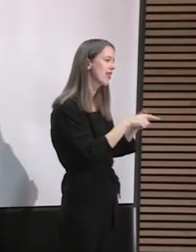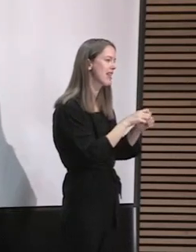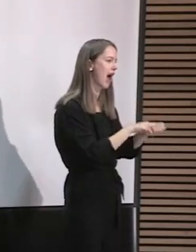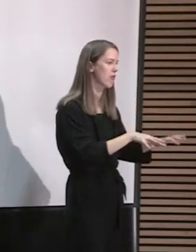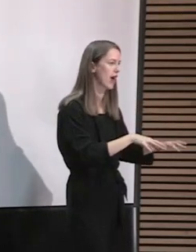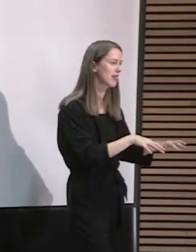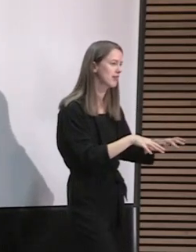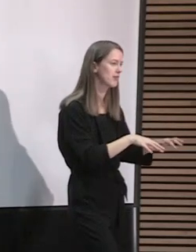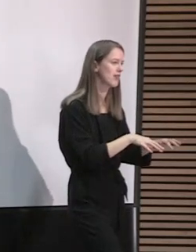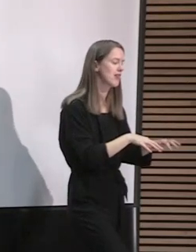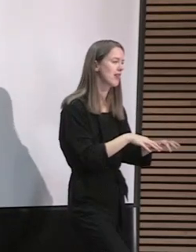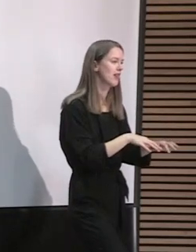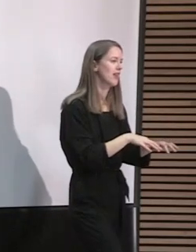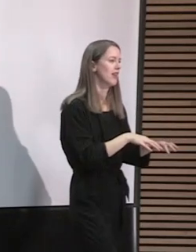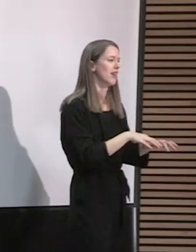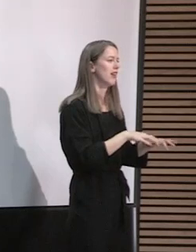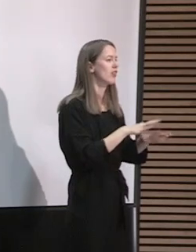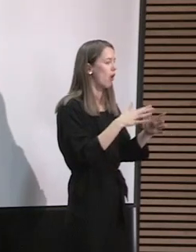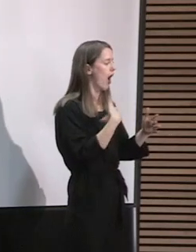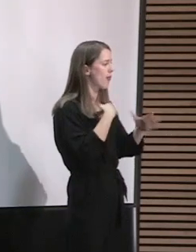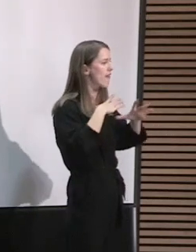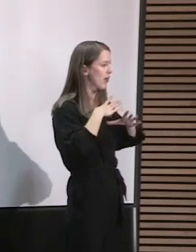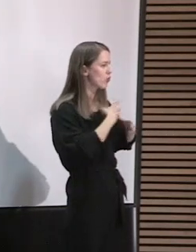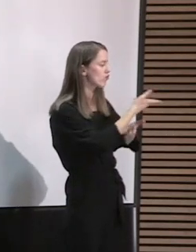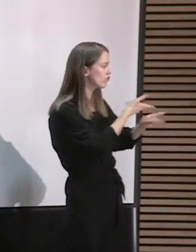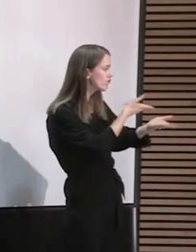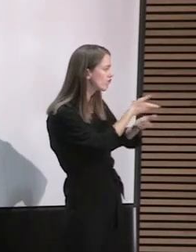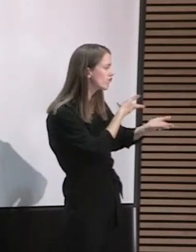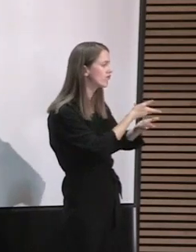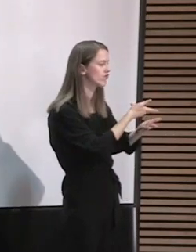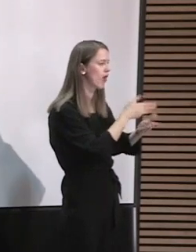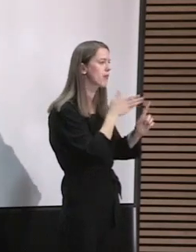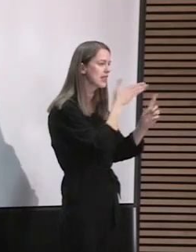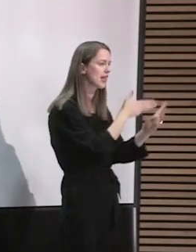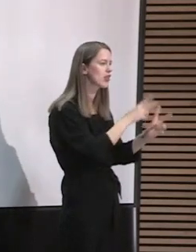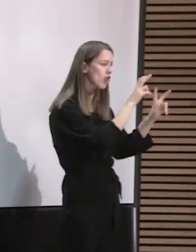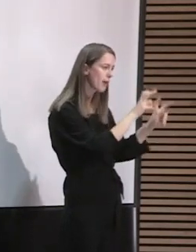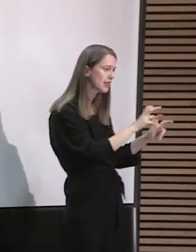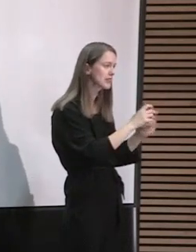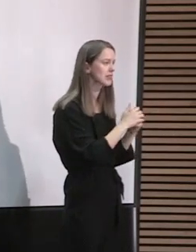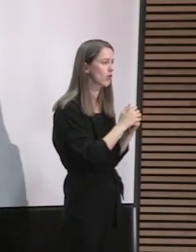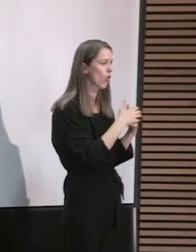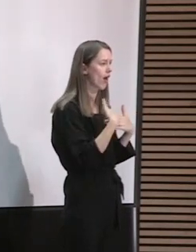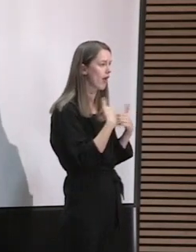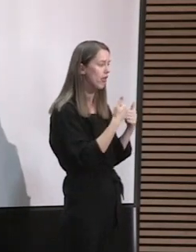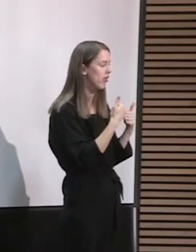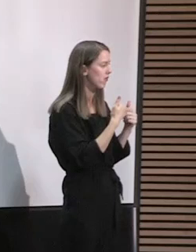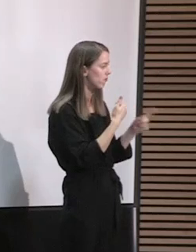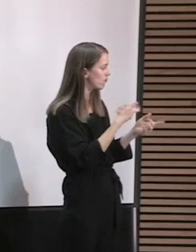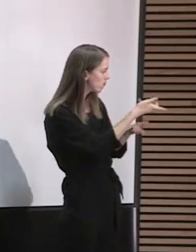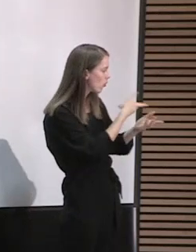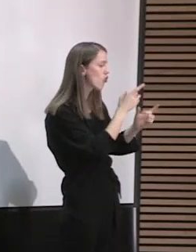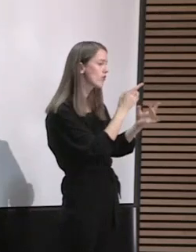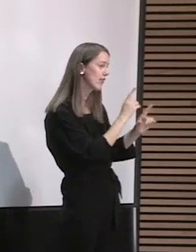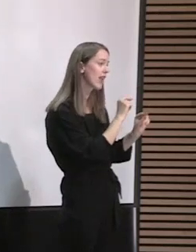So certainly have no trouble in making myself available to brief on particular topics or generally on how things are going, and have done that